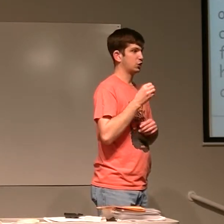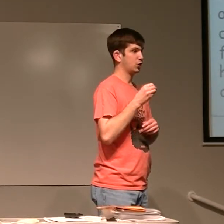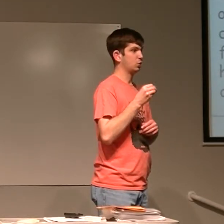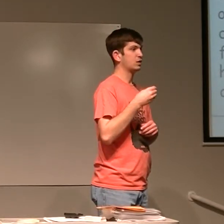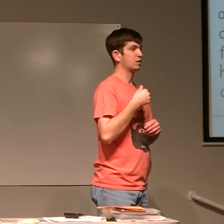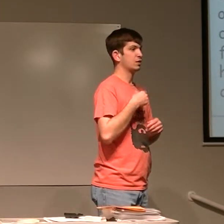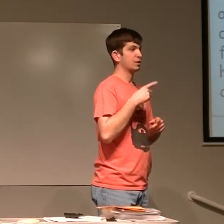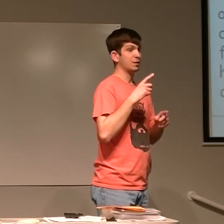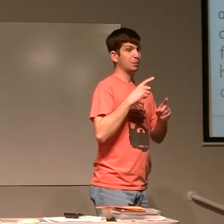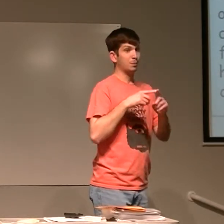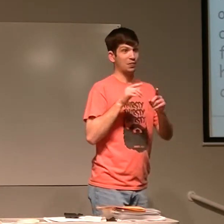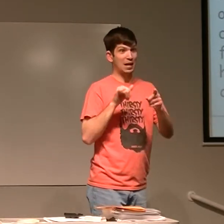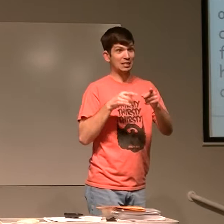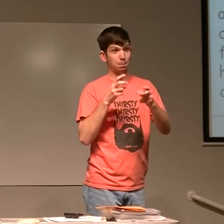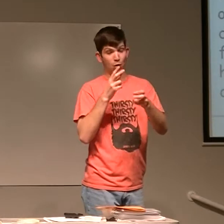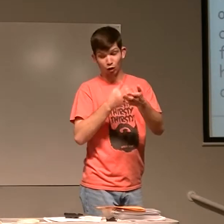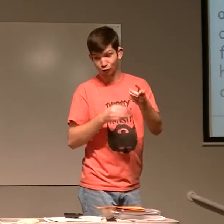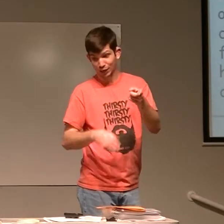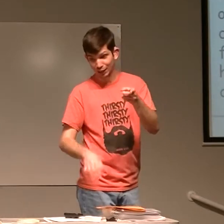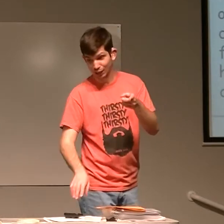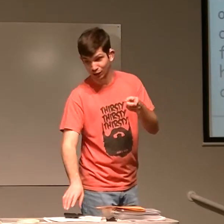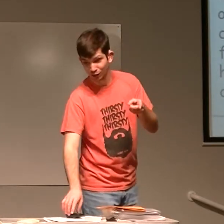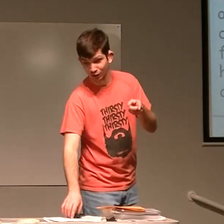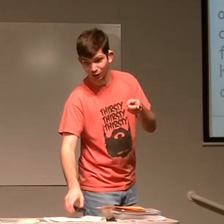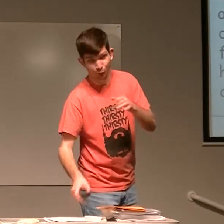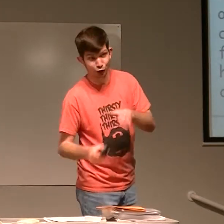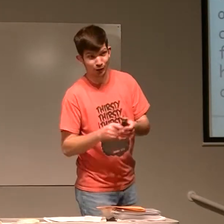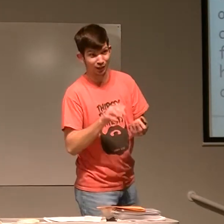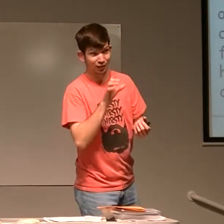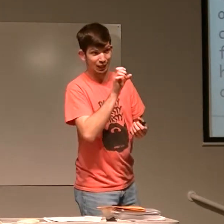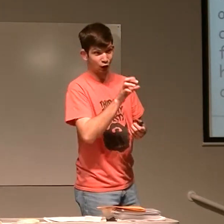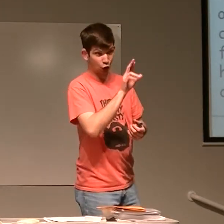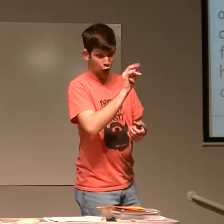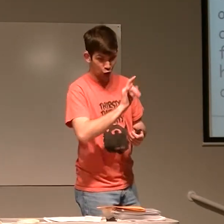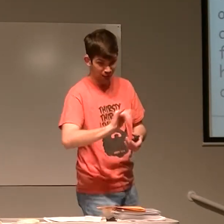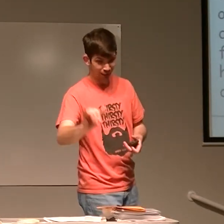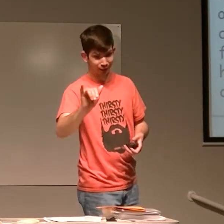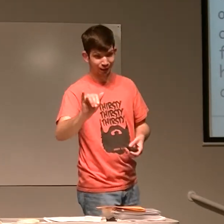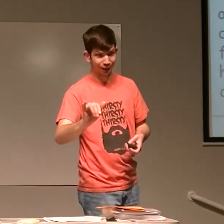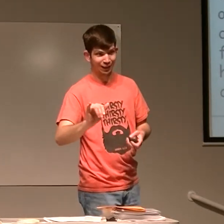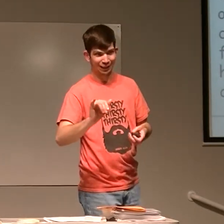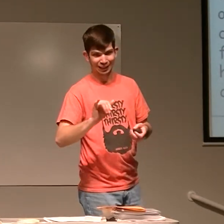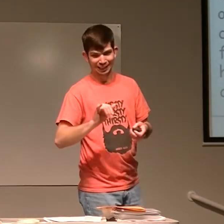So, but that's the part right there. What you did is like early.